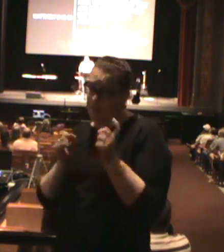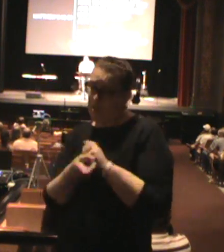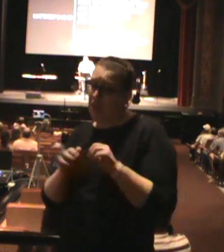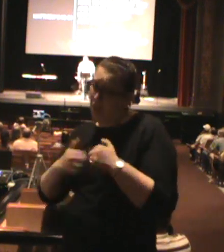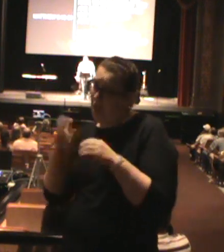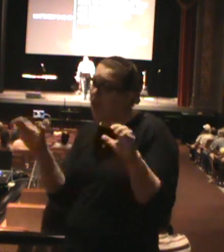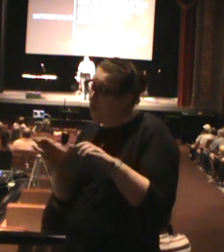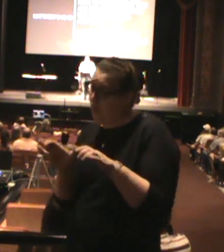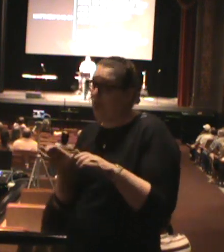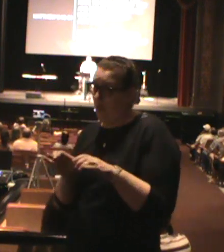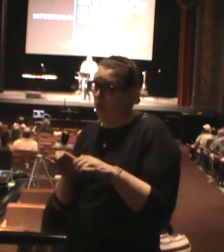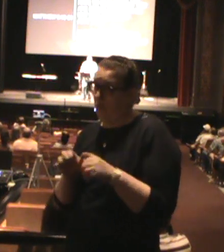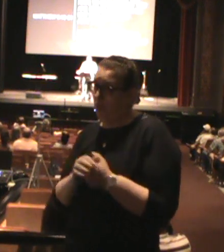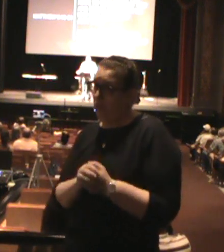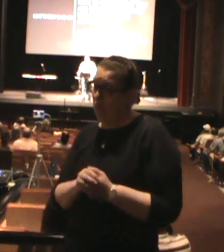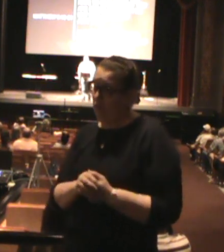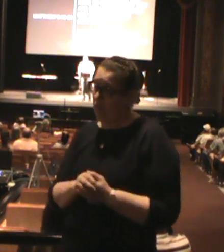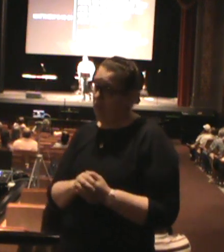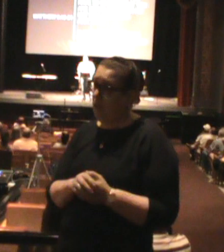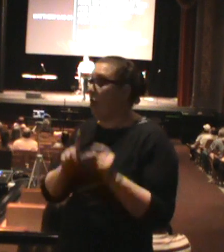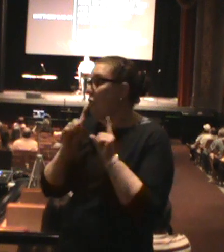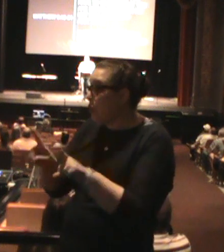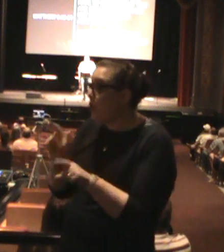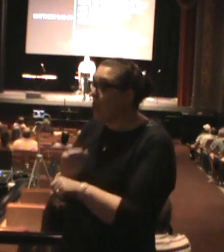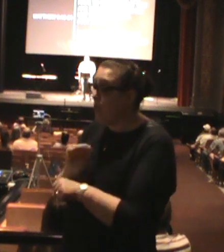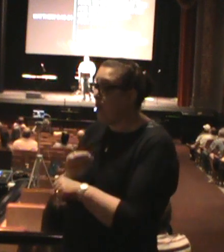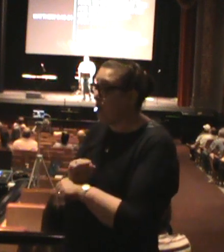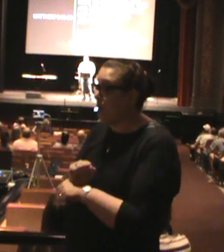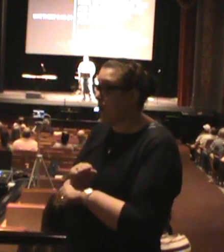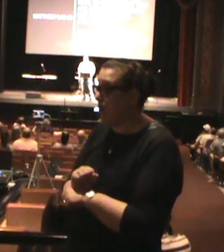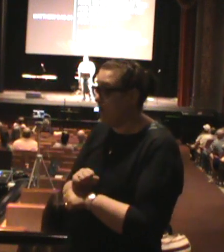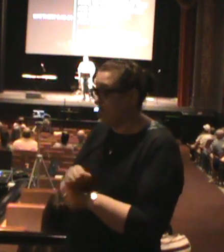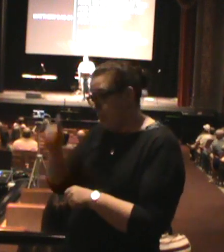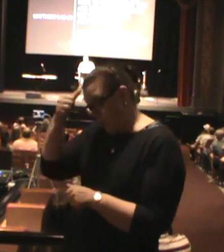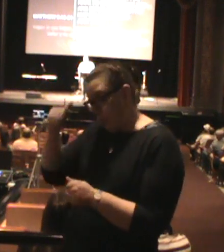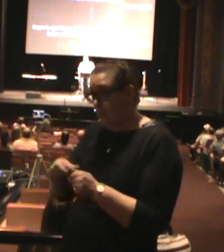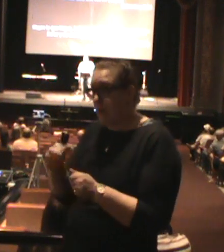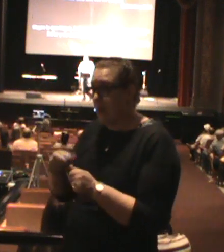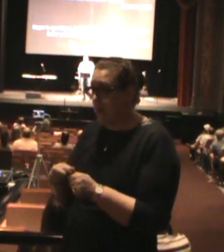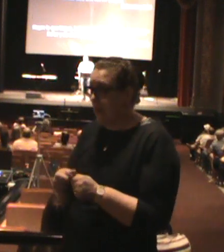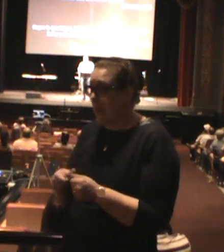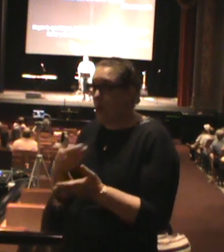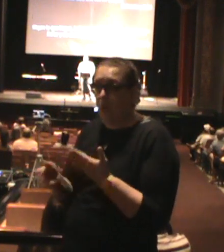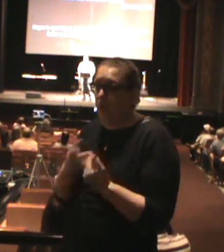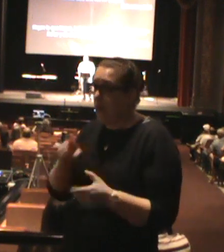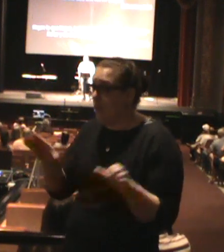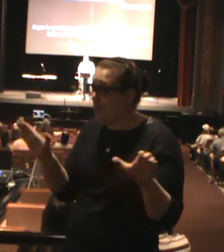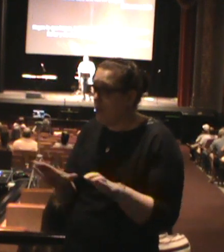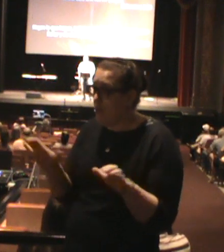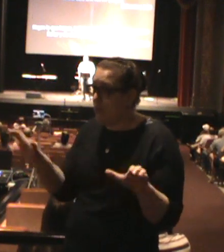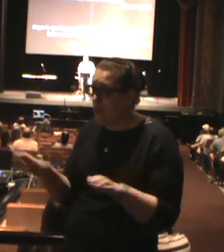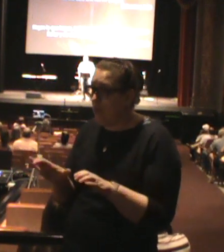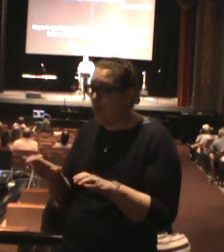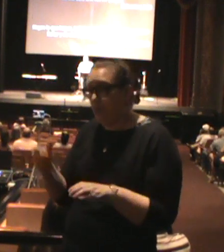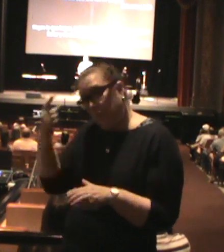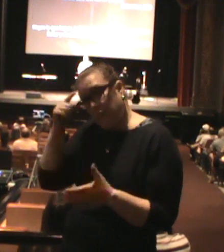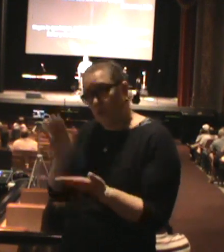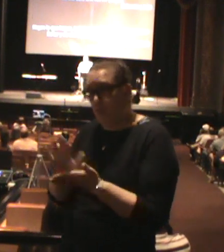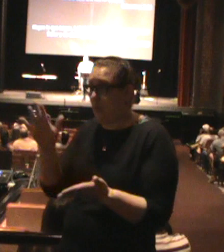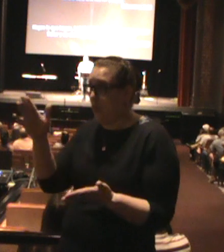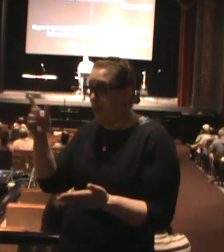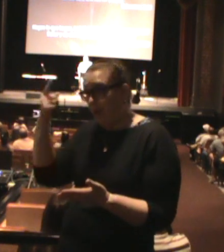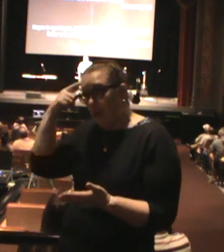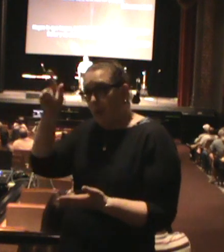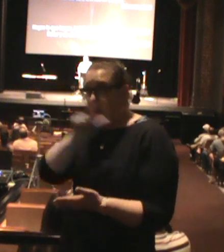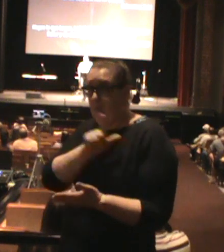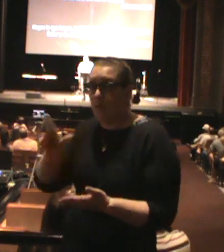do it. When you go to work, I'm reminded of Colossians 3:23. Whatever you do, do it for the glory of the Lord.